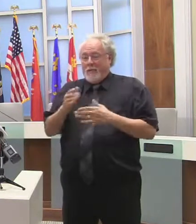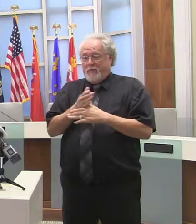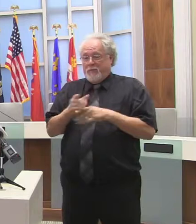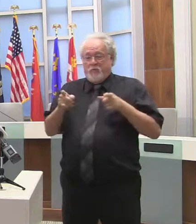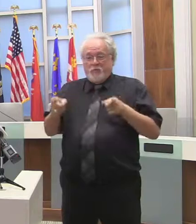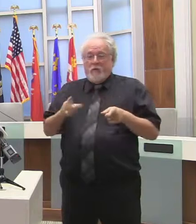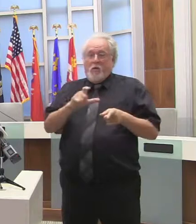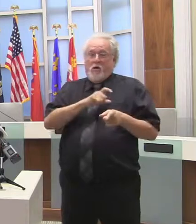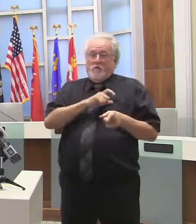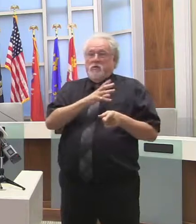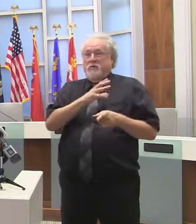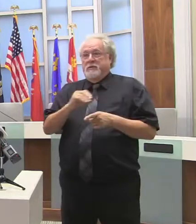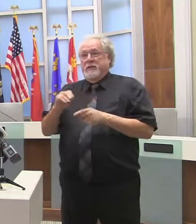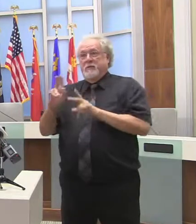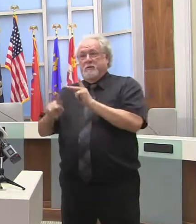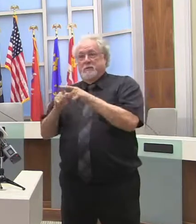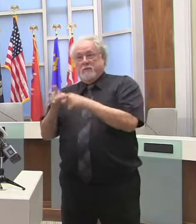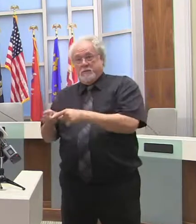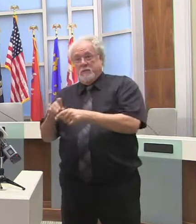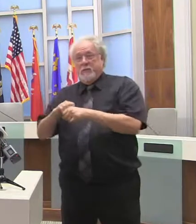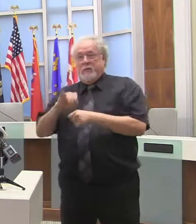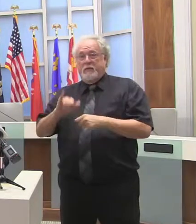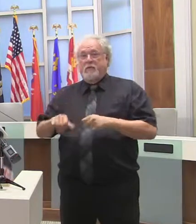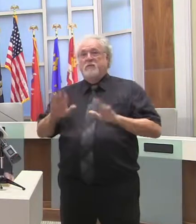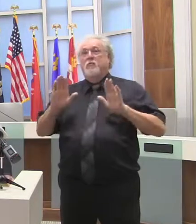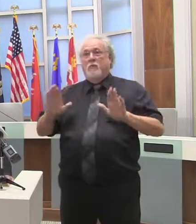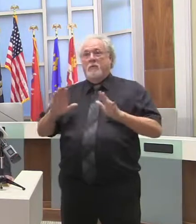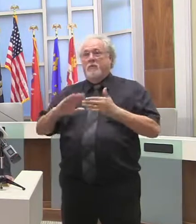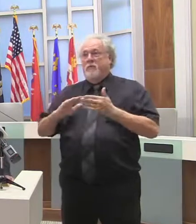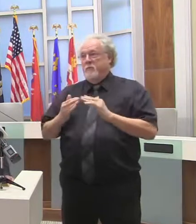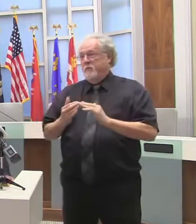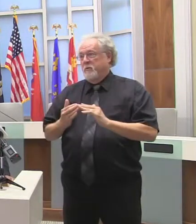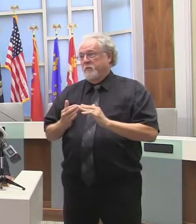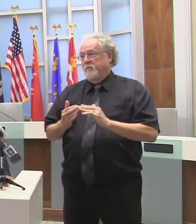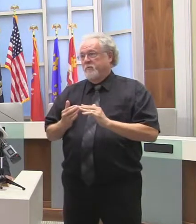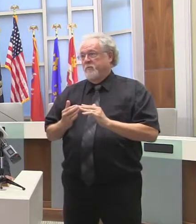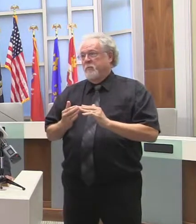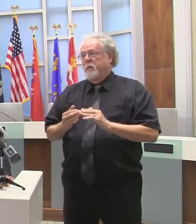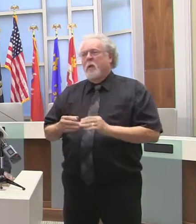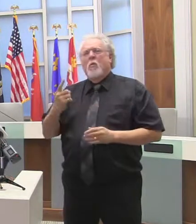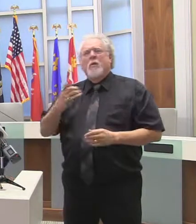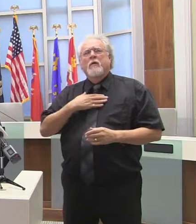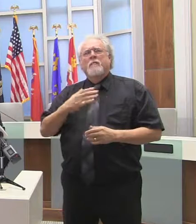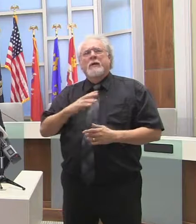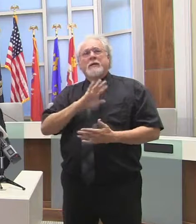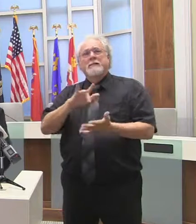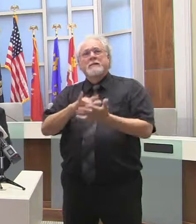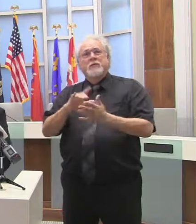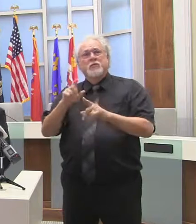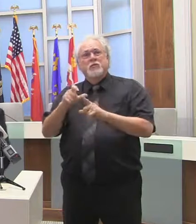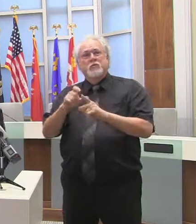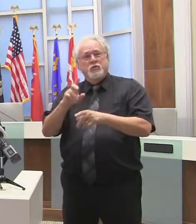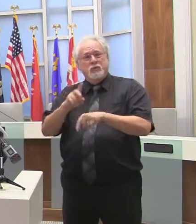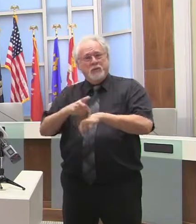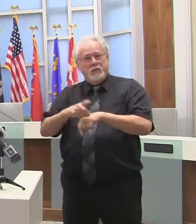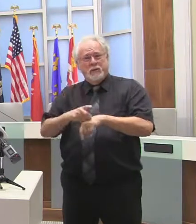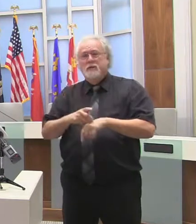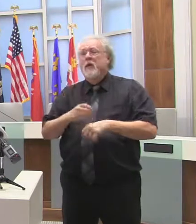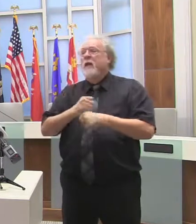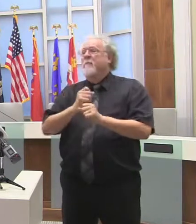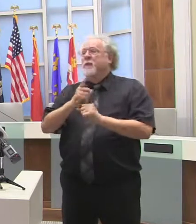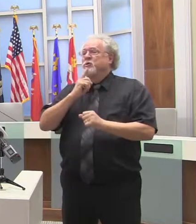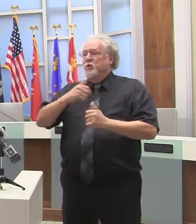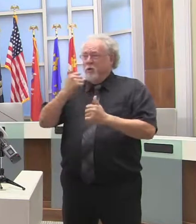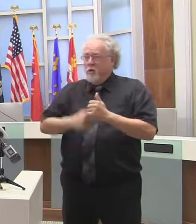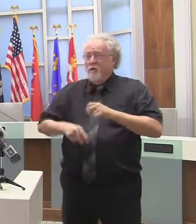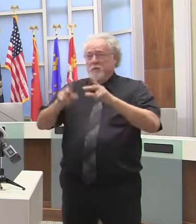our officers and the citizens in this wonderful community. One of my central duties as mayor is to make sure that